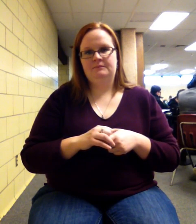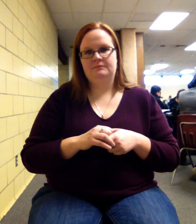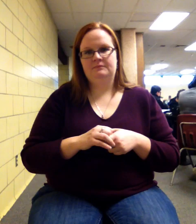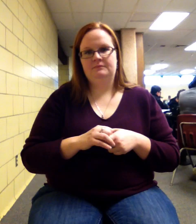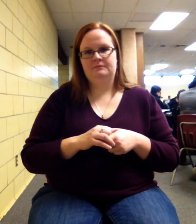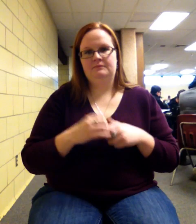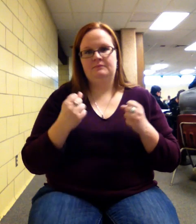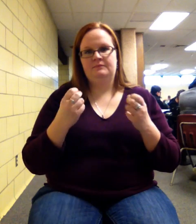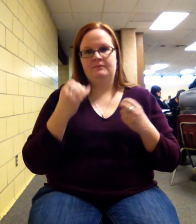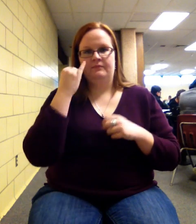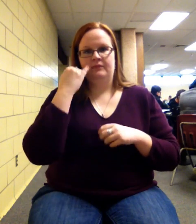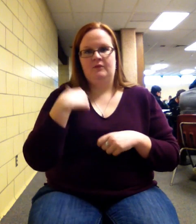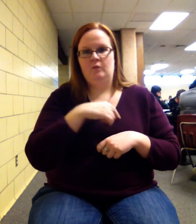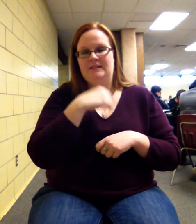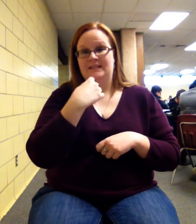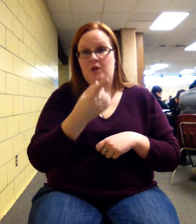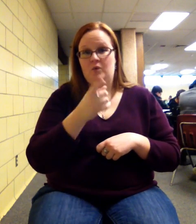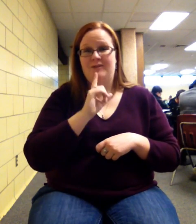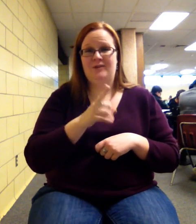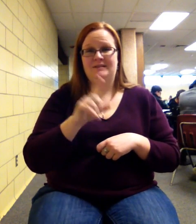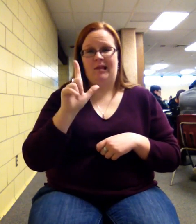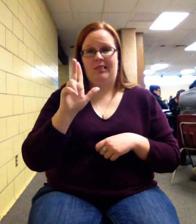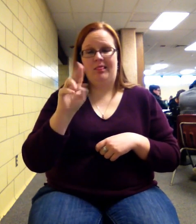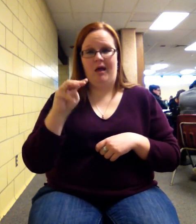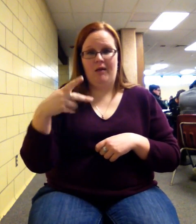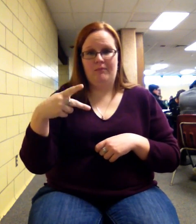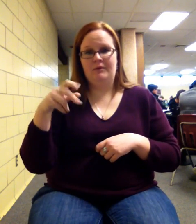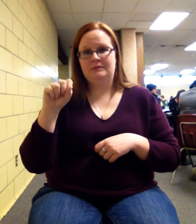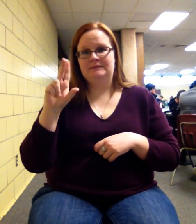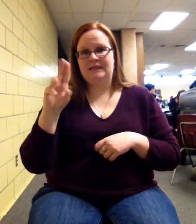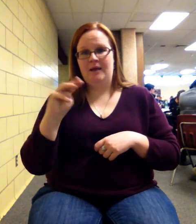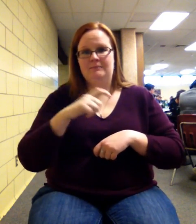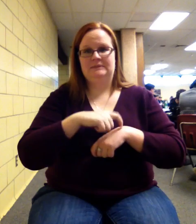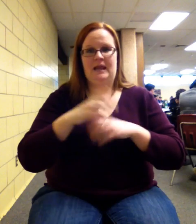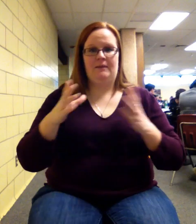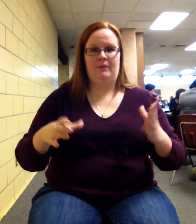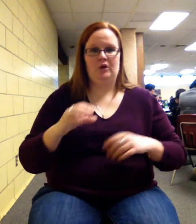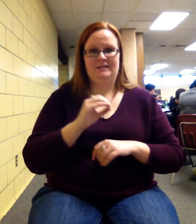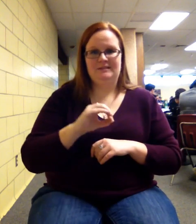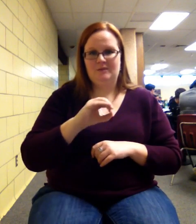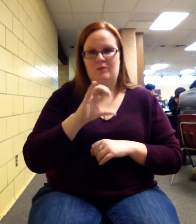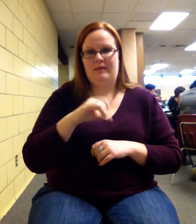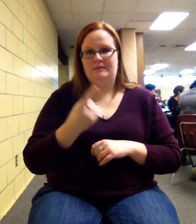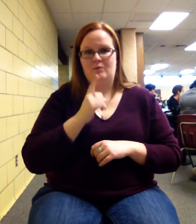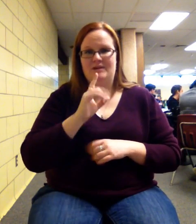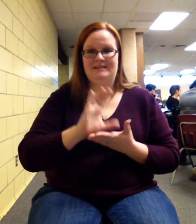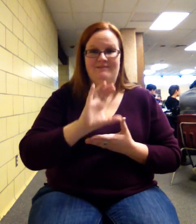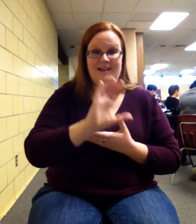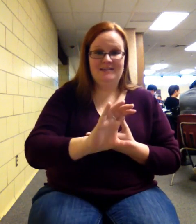So if we tell you that there's a lump sum at time period 0 that somebody's investing, or there's a lump sum